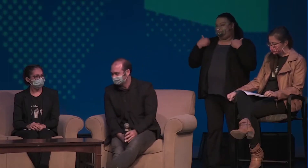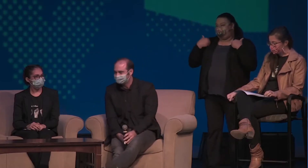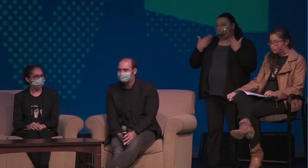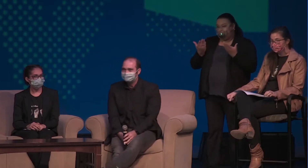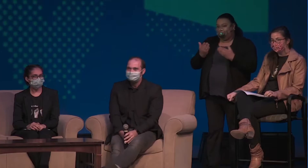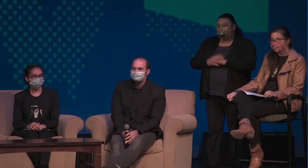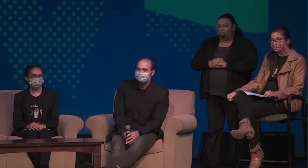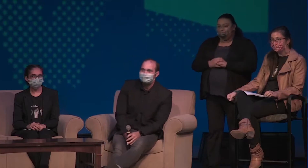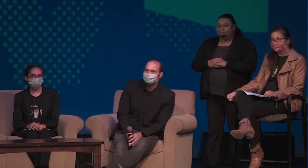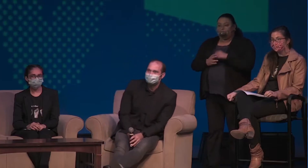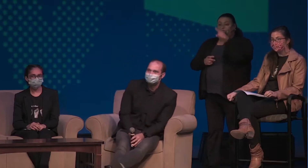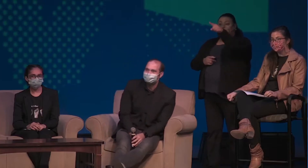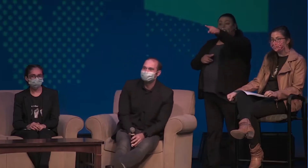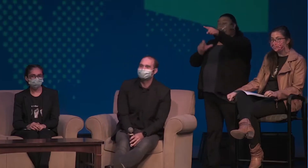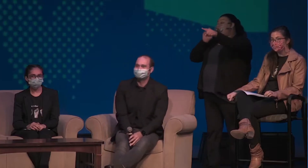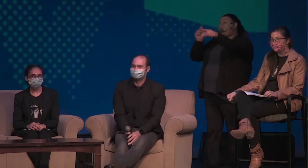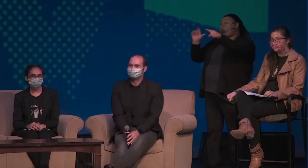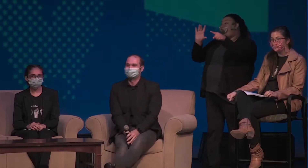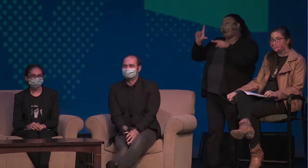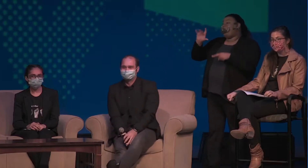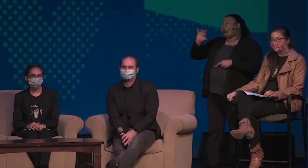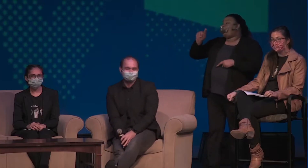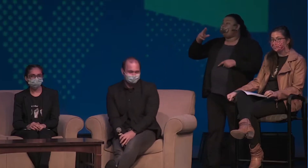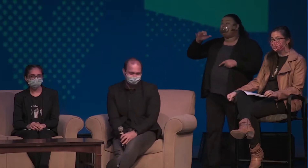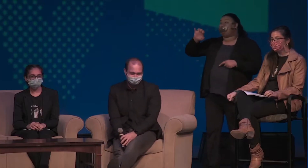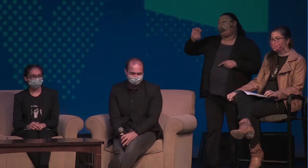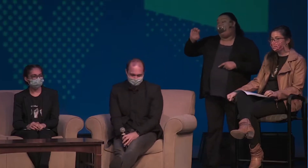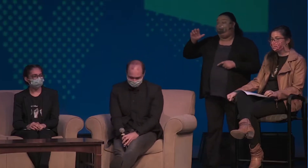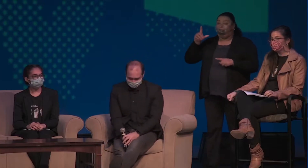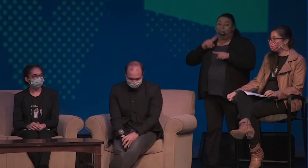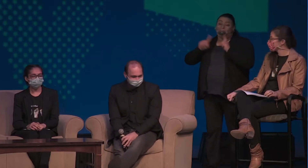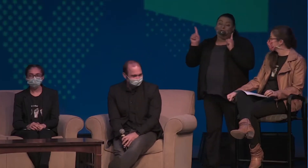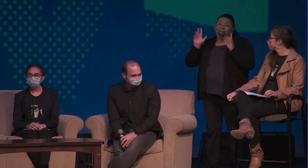So not cliche, by the way.